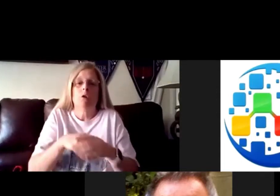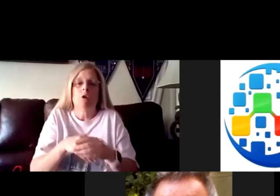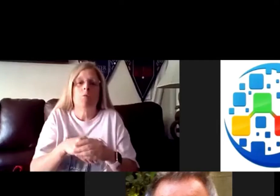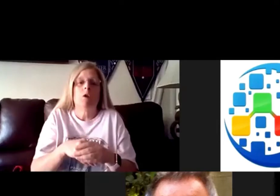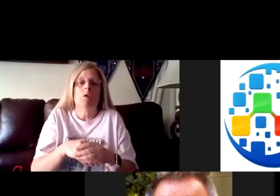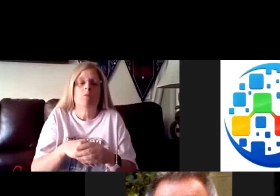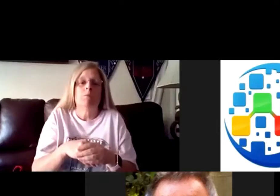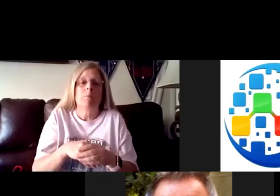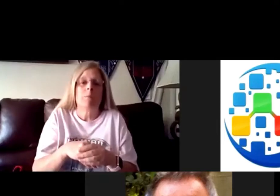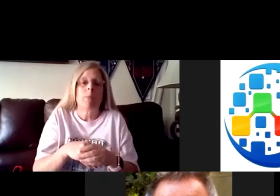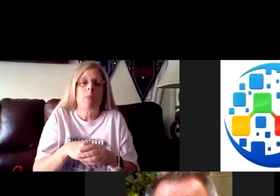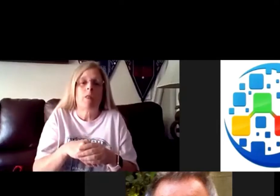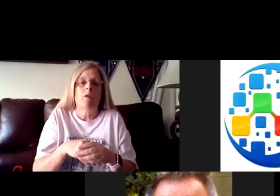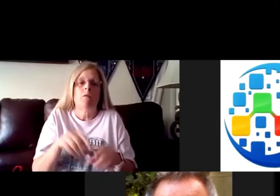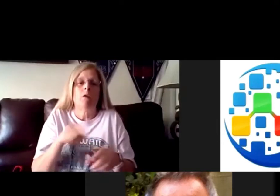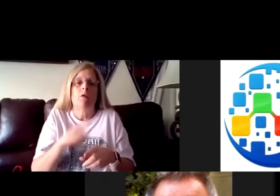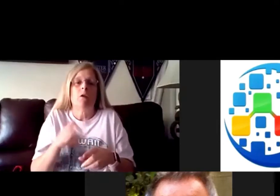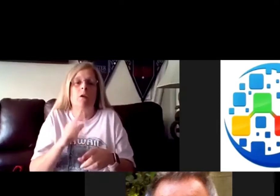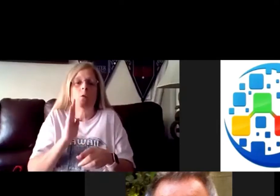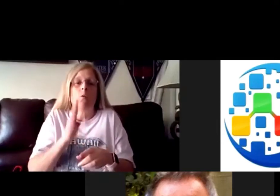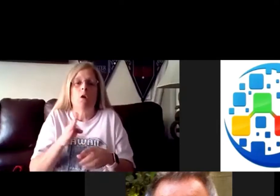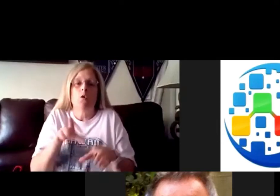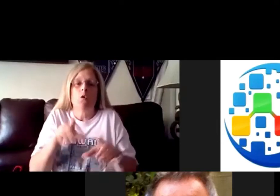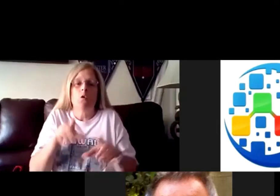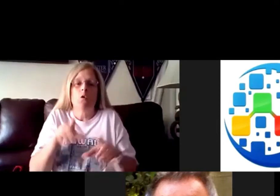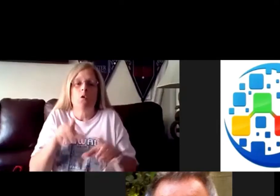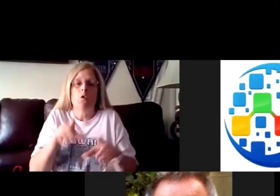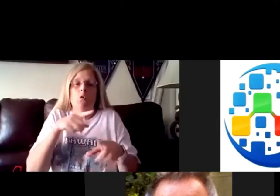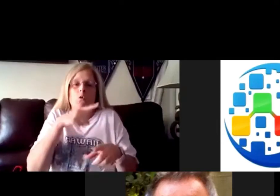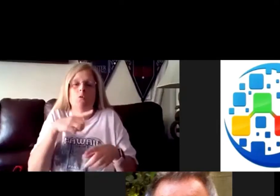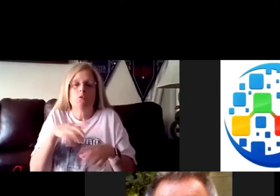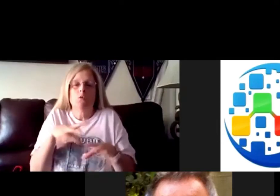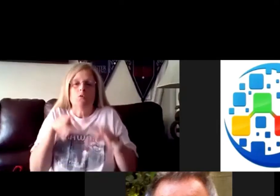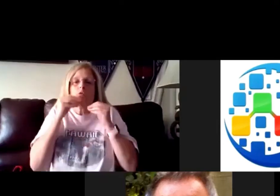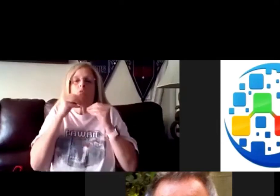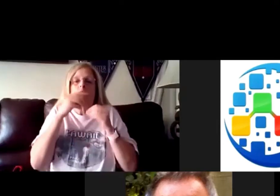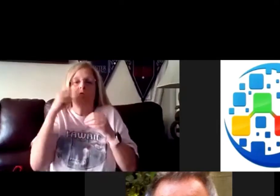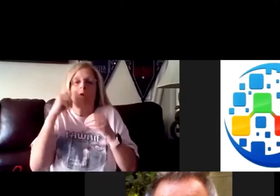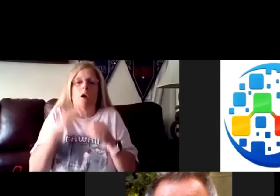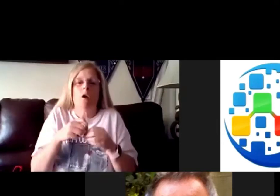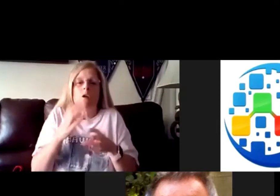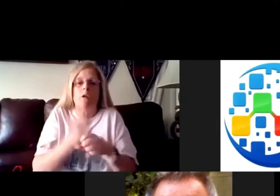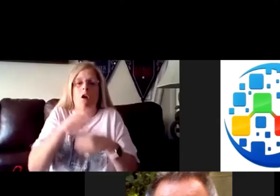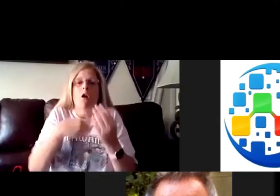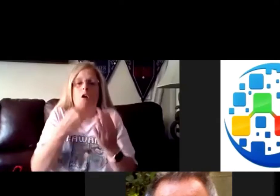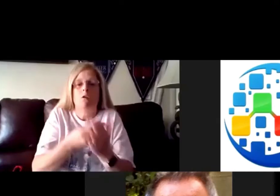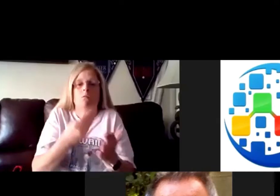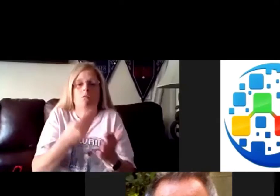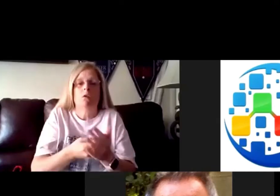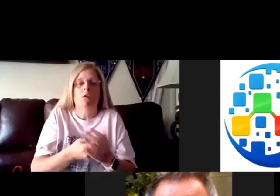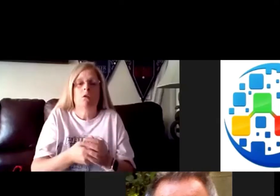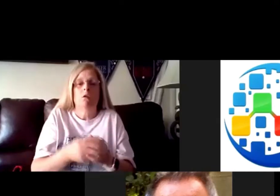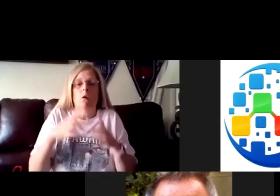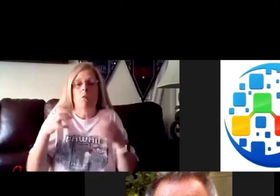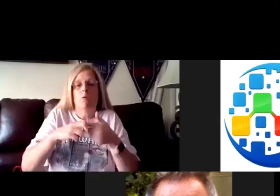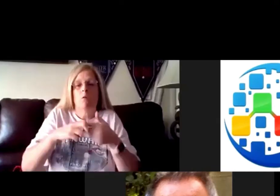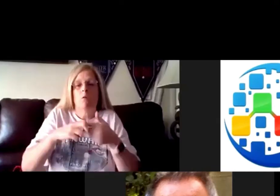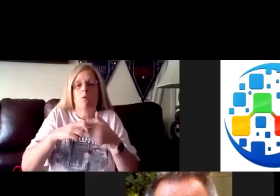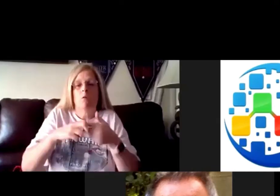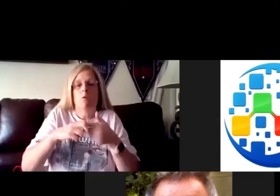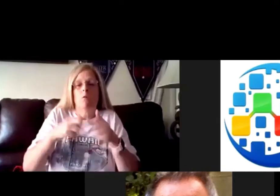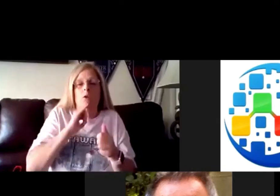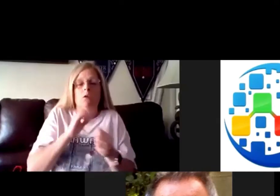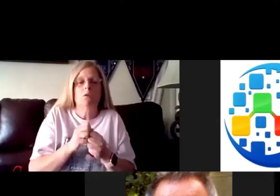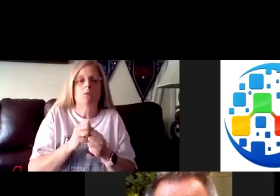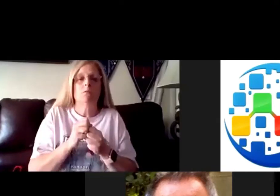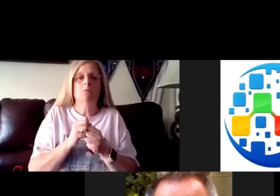them, they will suck you dry. They will take every penny you have. And again, the big problem is that